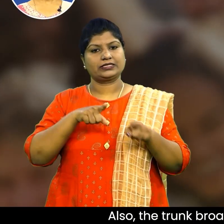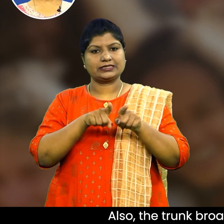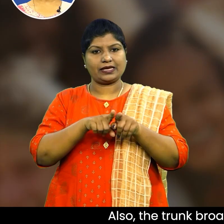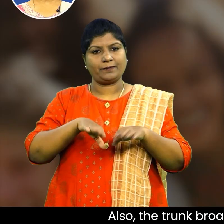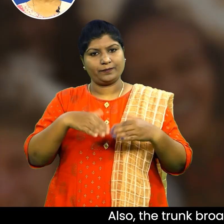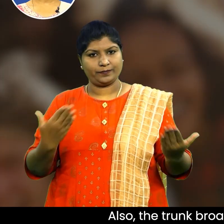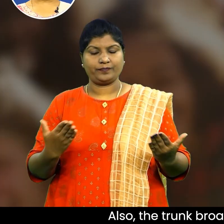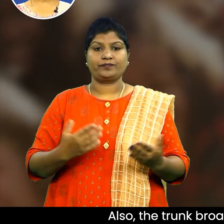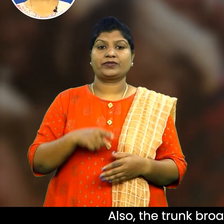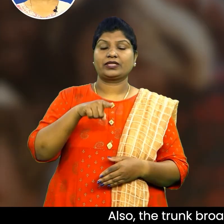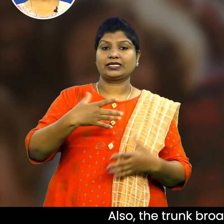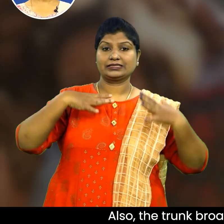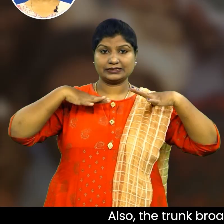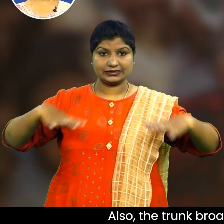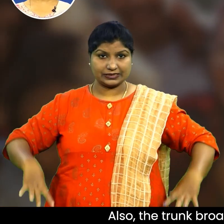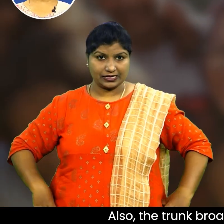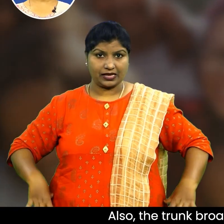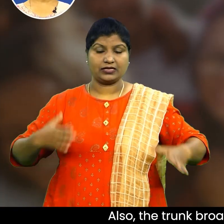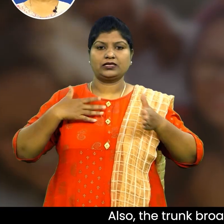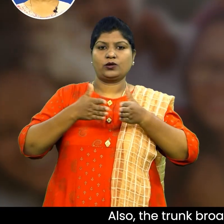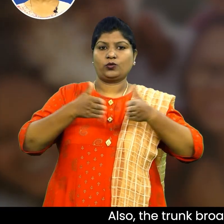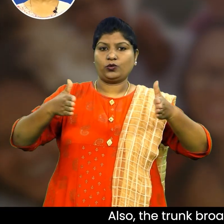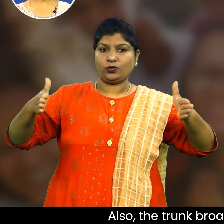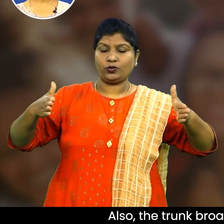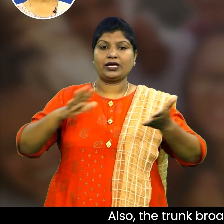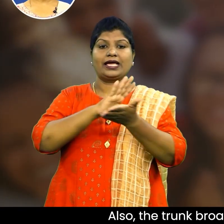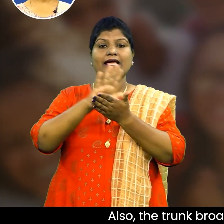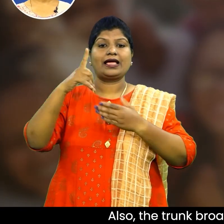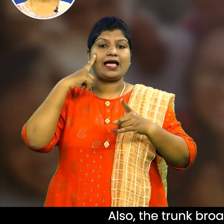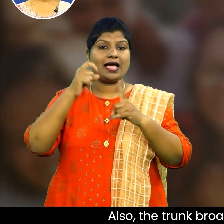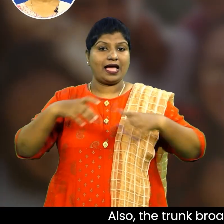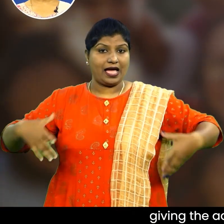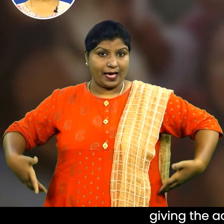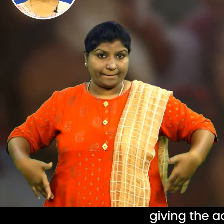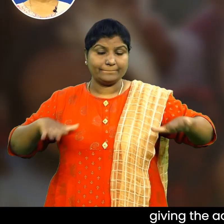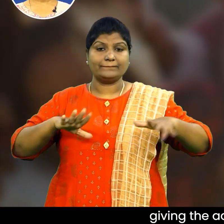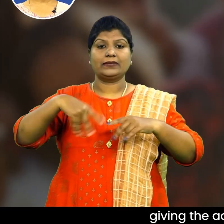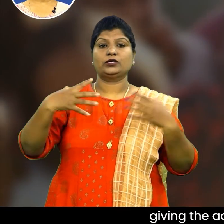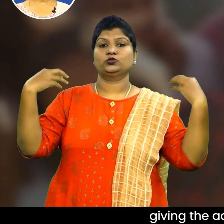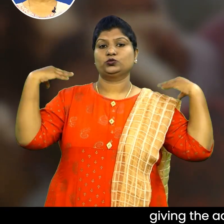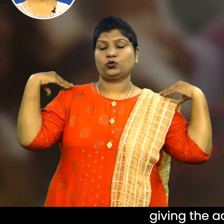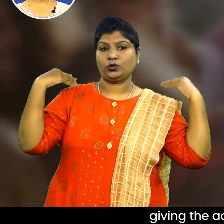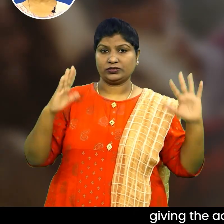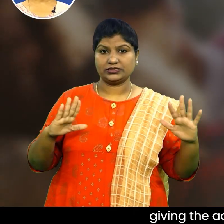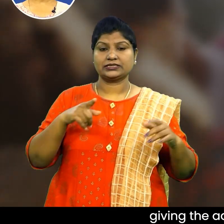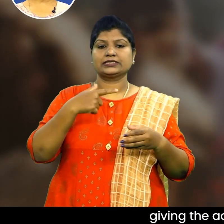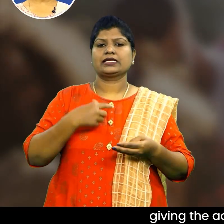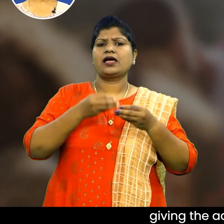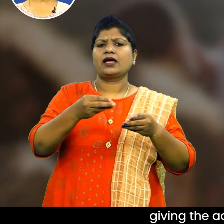Also, the trunk broadens at the hip and shoulder, thus giving the